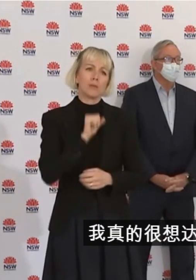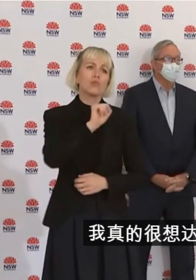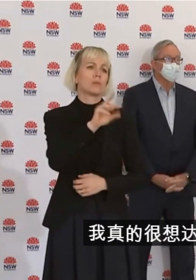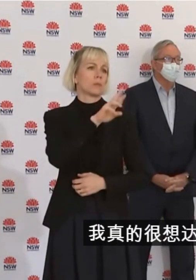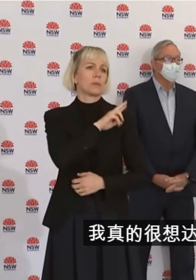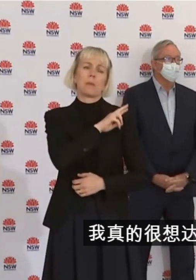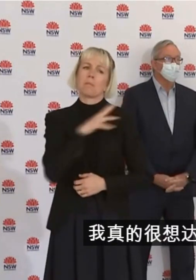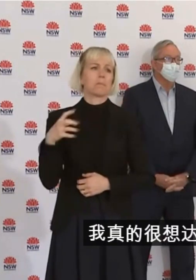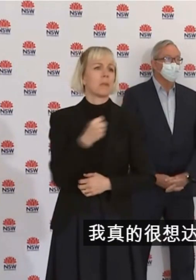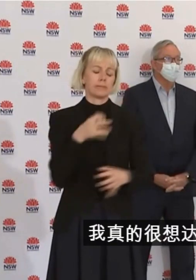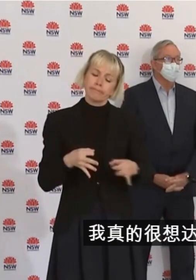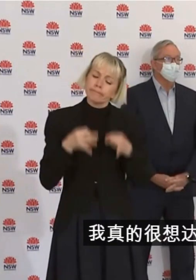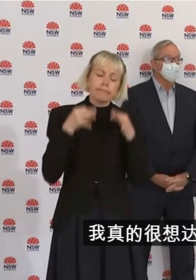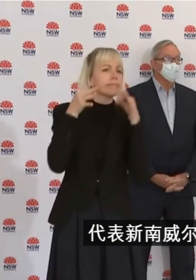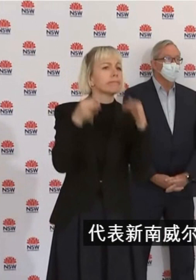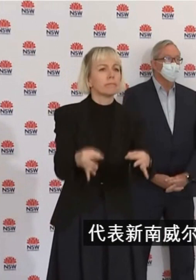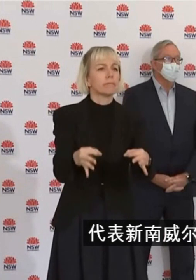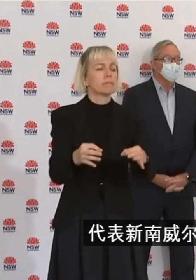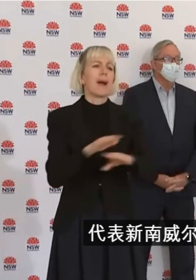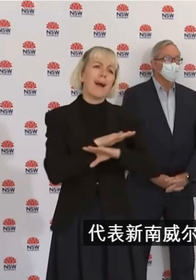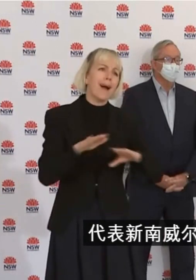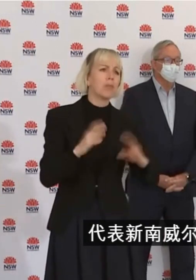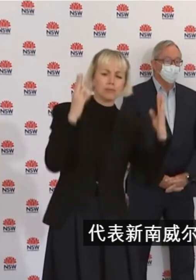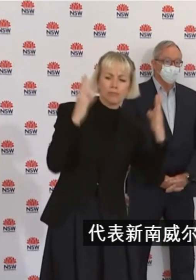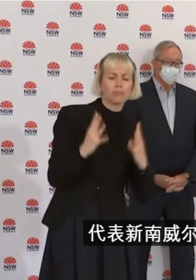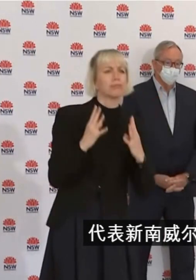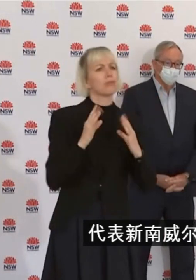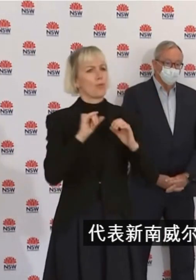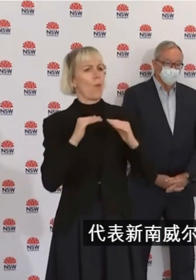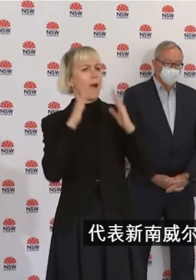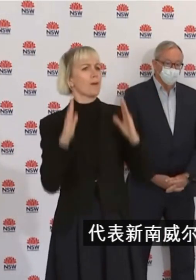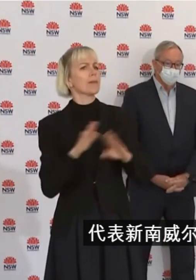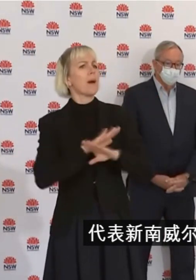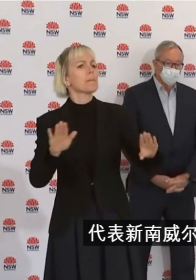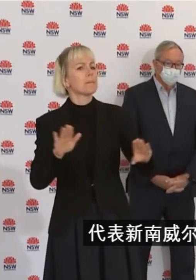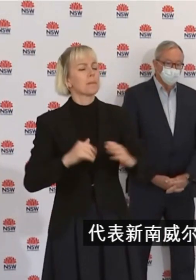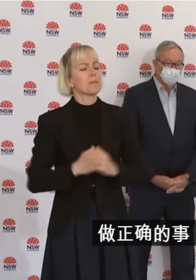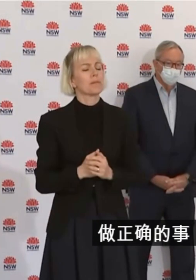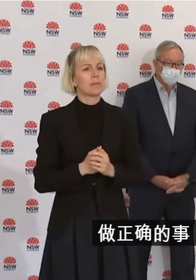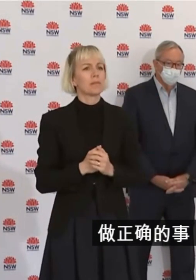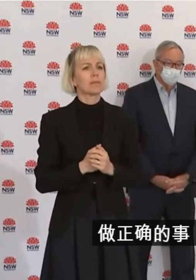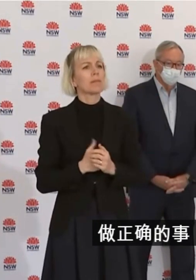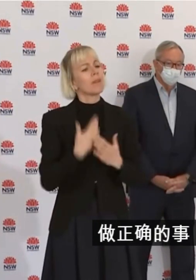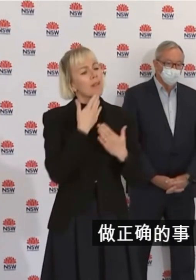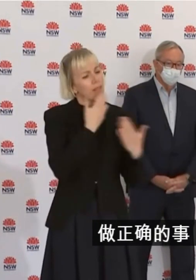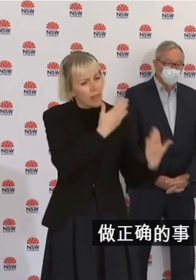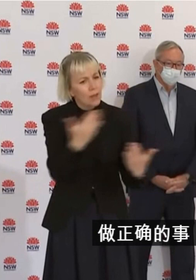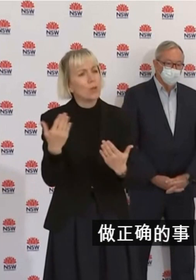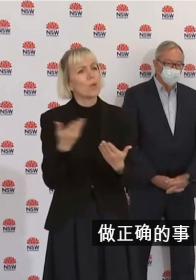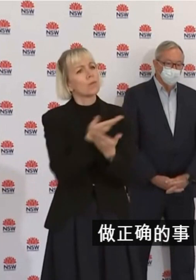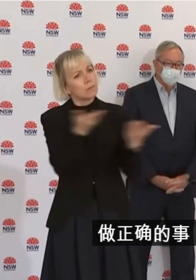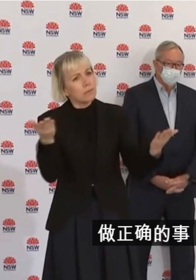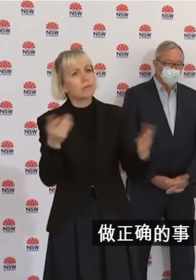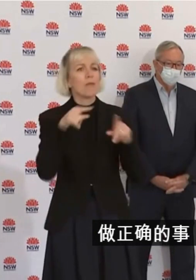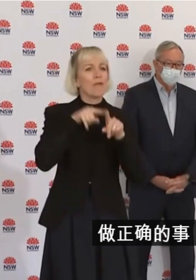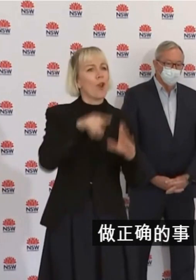every single day. I really want to reach out to those people on behalf of New South Wales Police that continue to do the right thing and